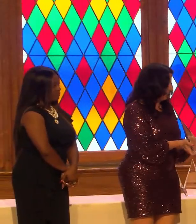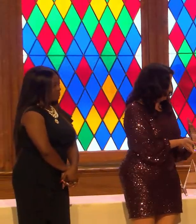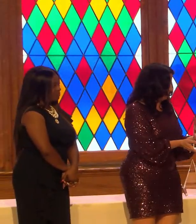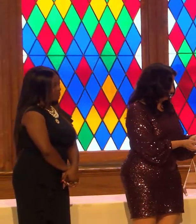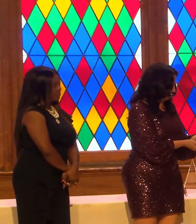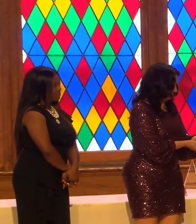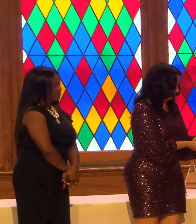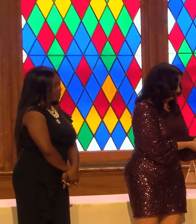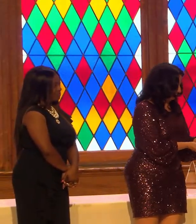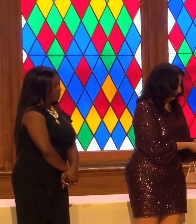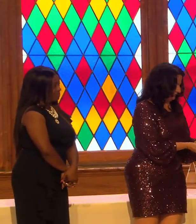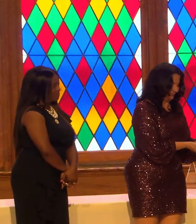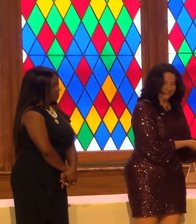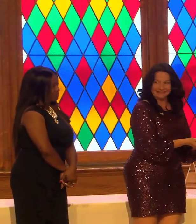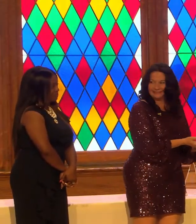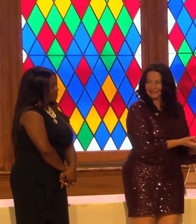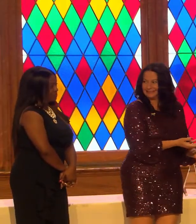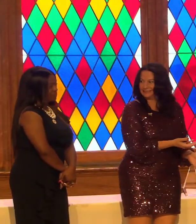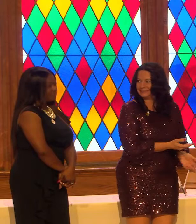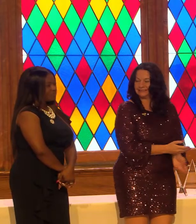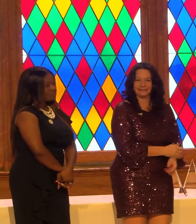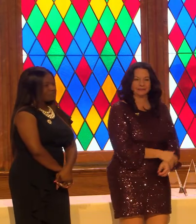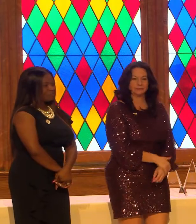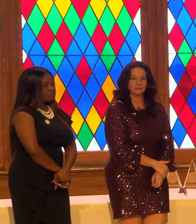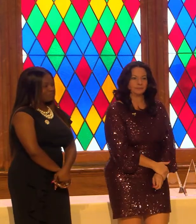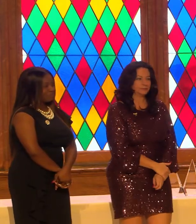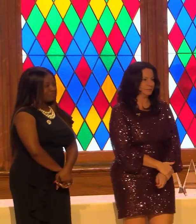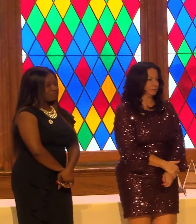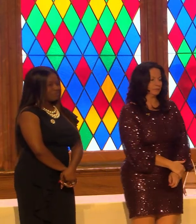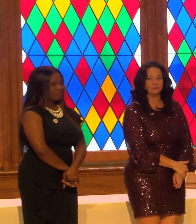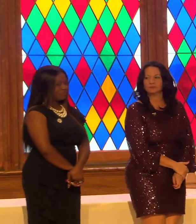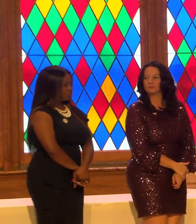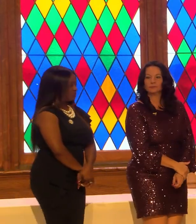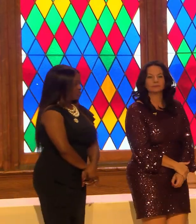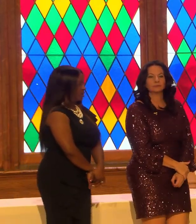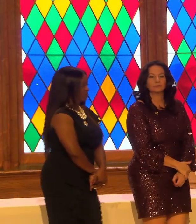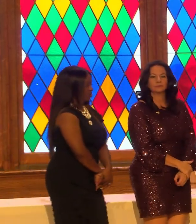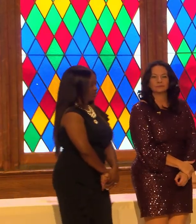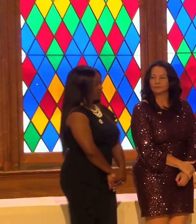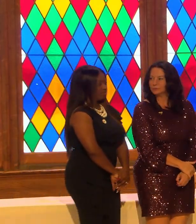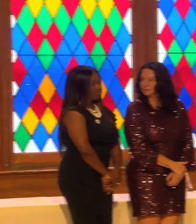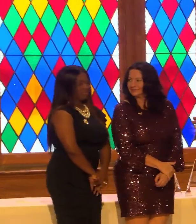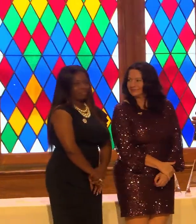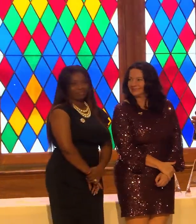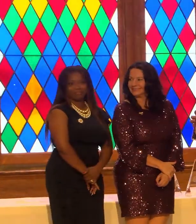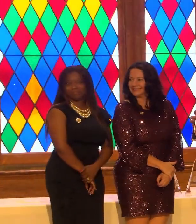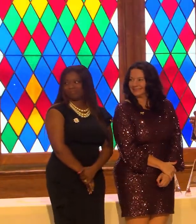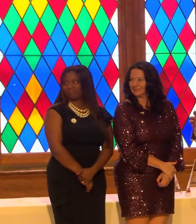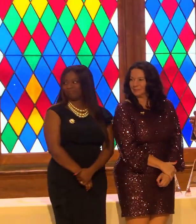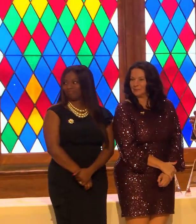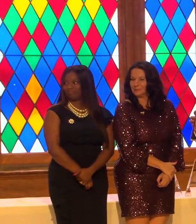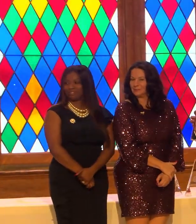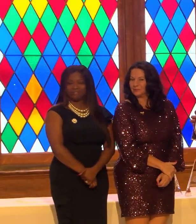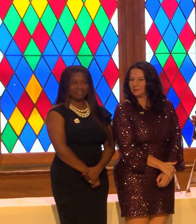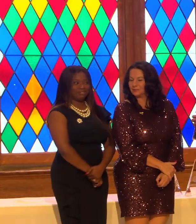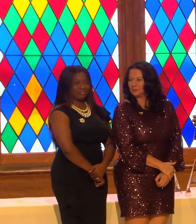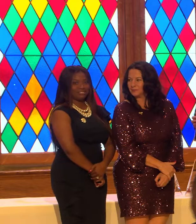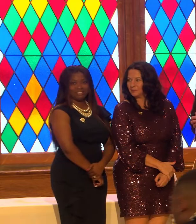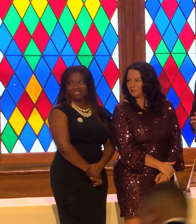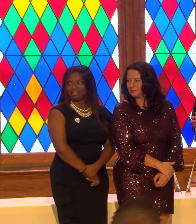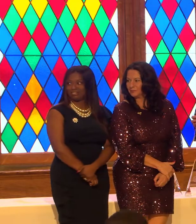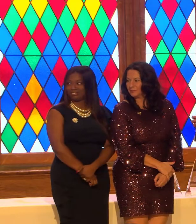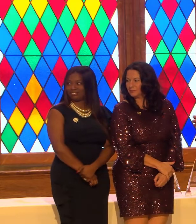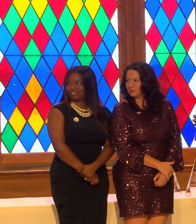and understanding, and everyone in his department is very fond of him. Over the